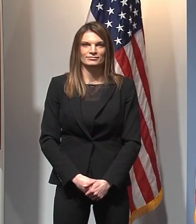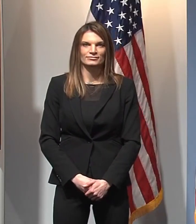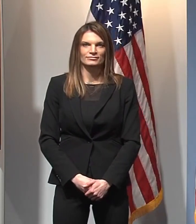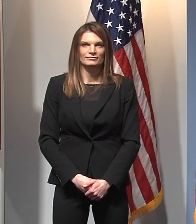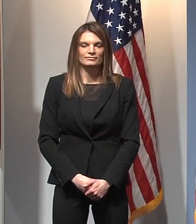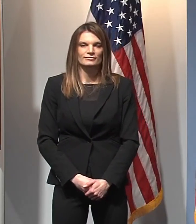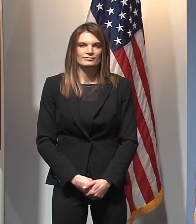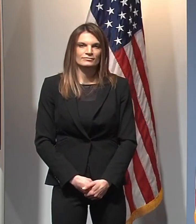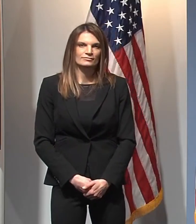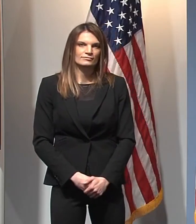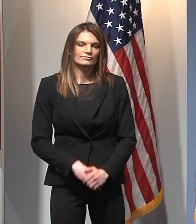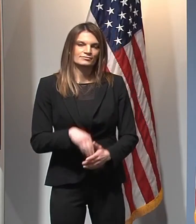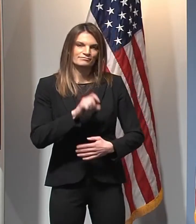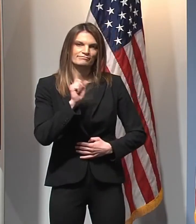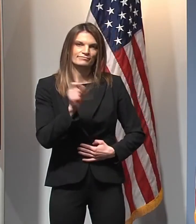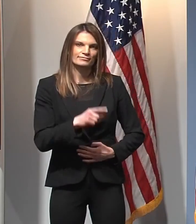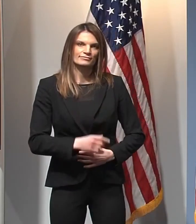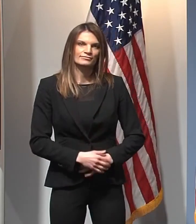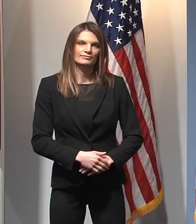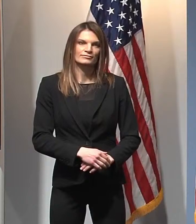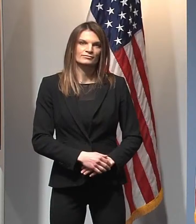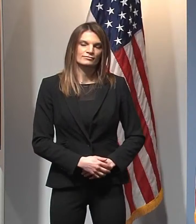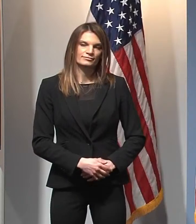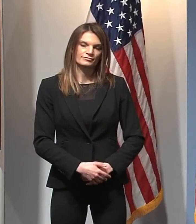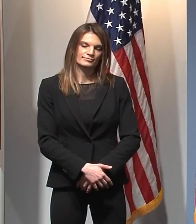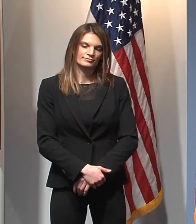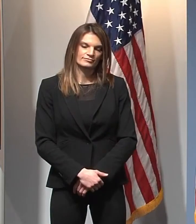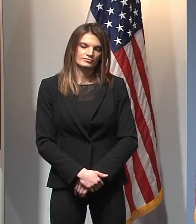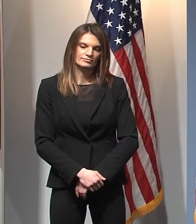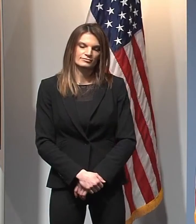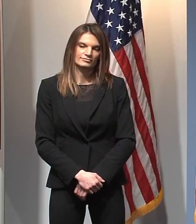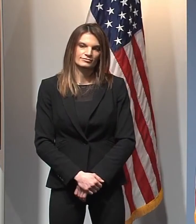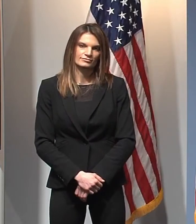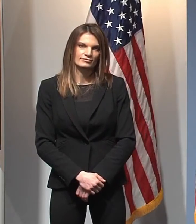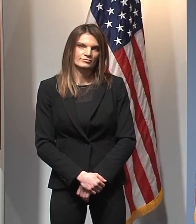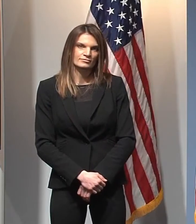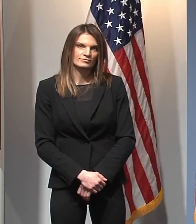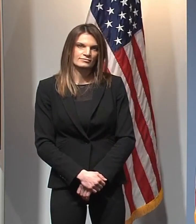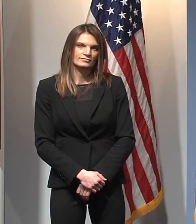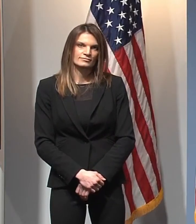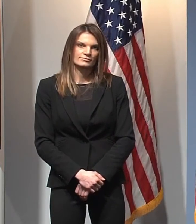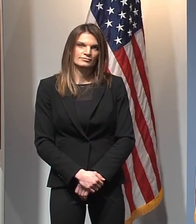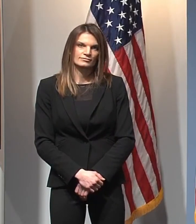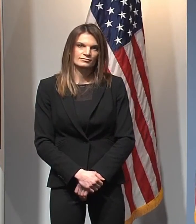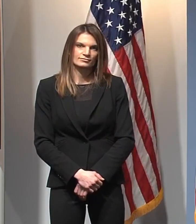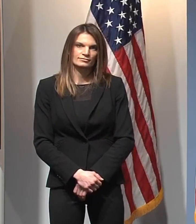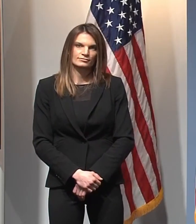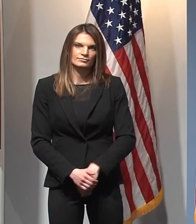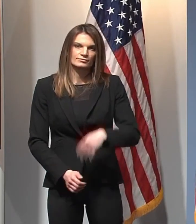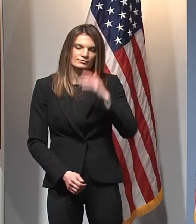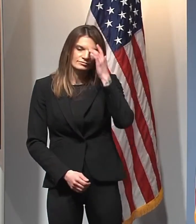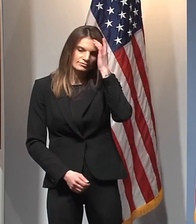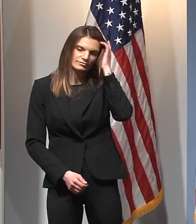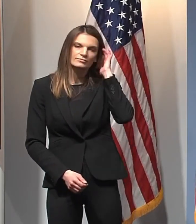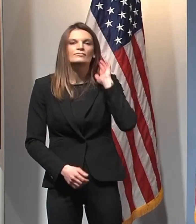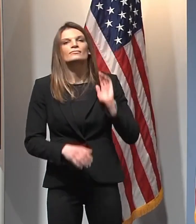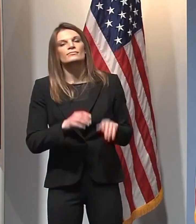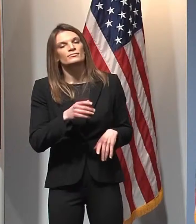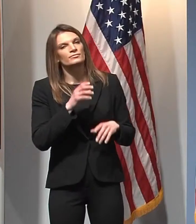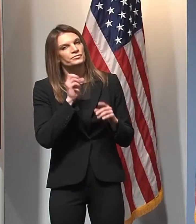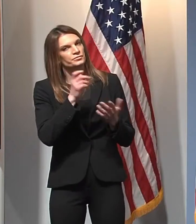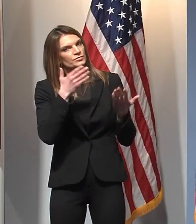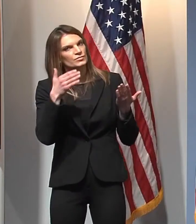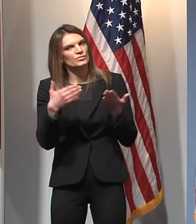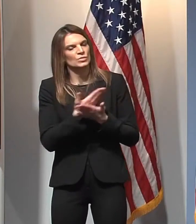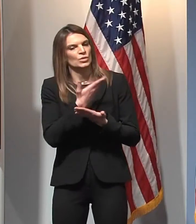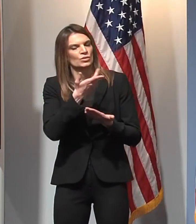We'll turn it over to Jonathan Osting with Bridge. Yeah, Governor, thank you. Regarding your new high school